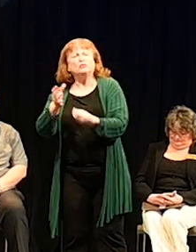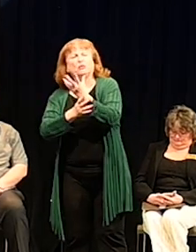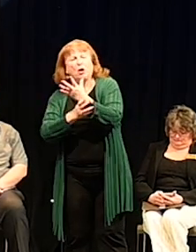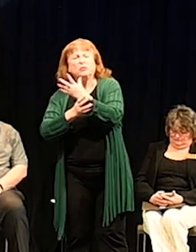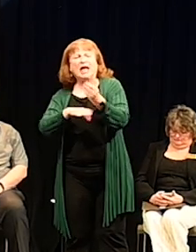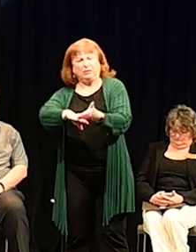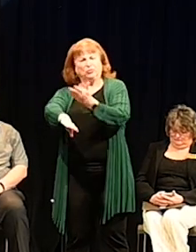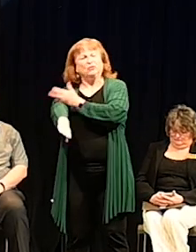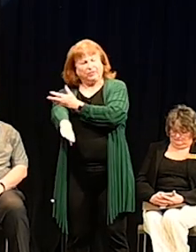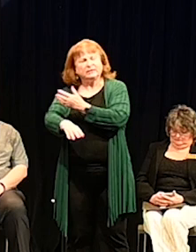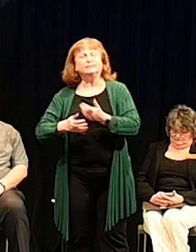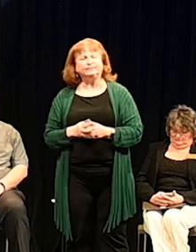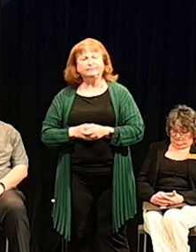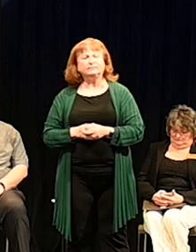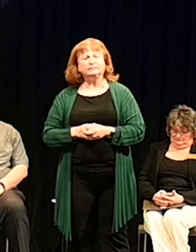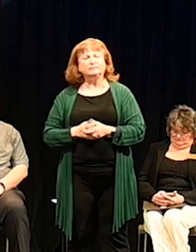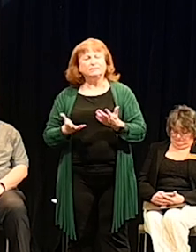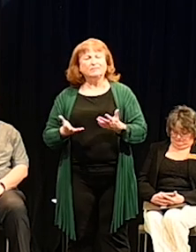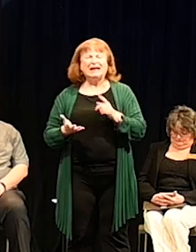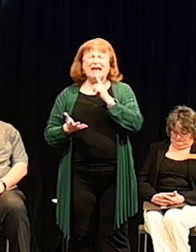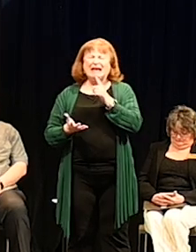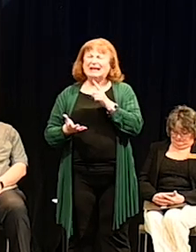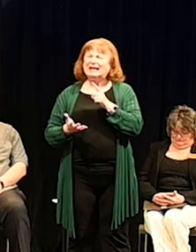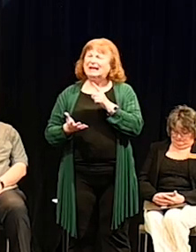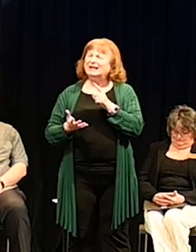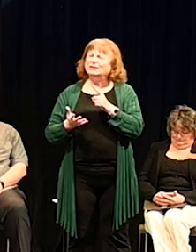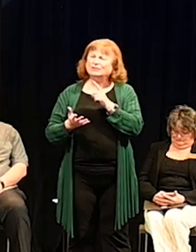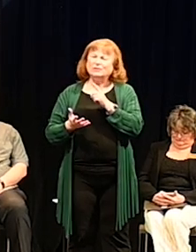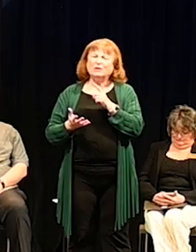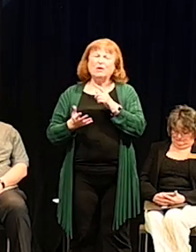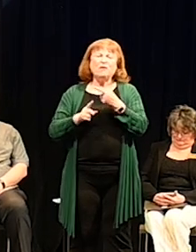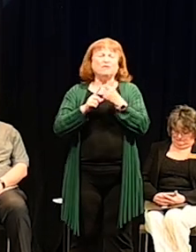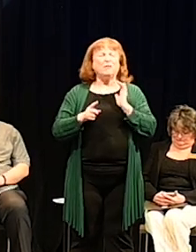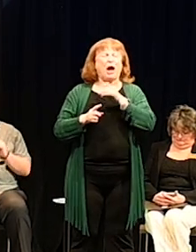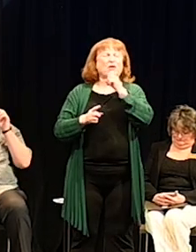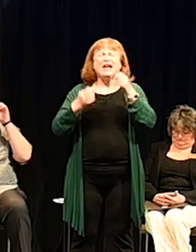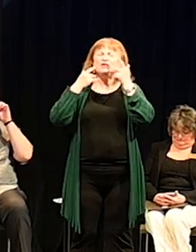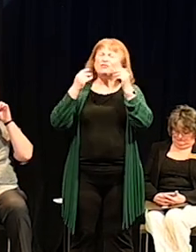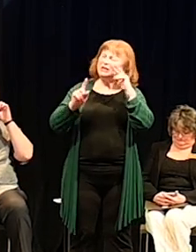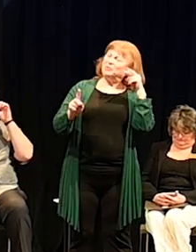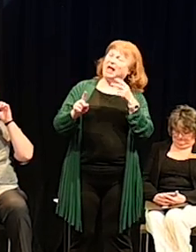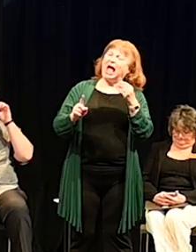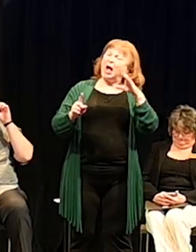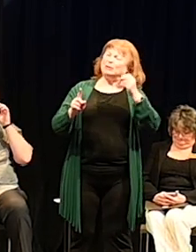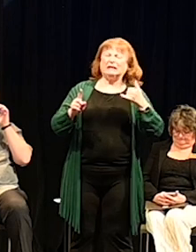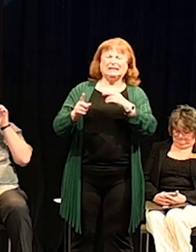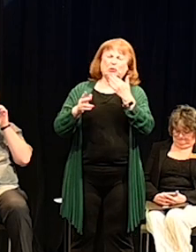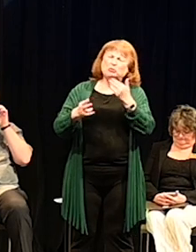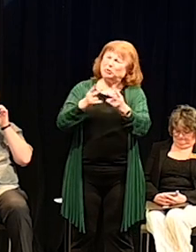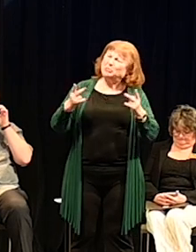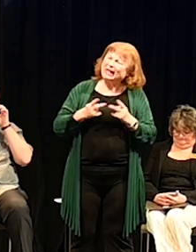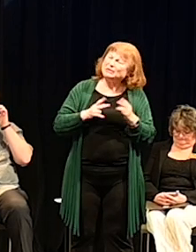and improvement. It is through an age-friendly perspective that Howard County remains a place